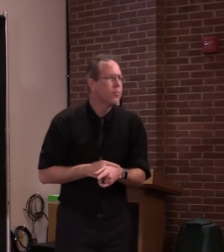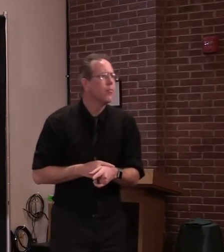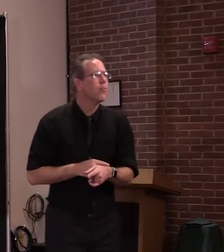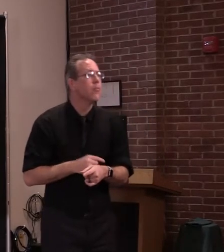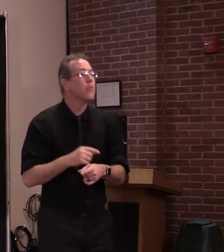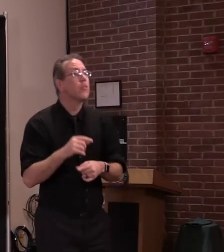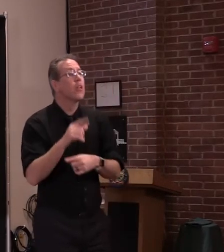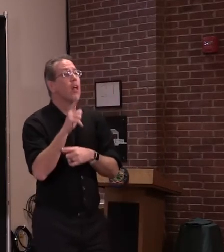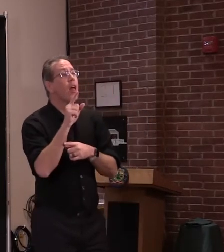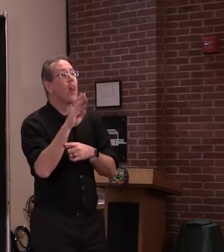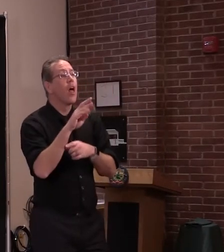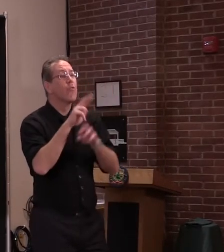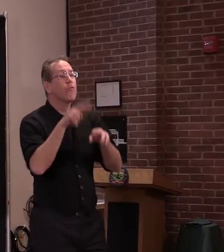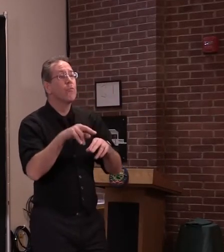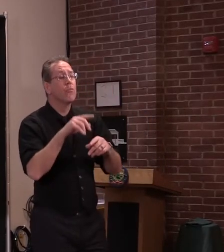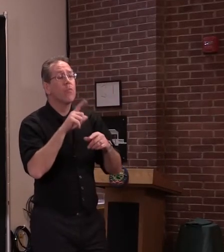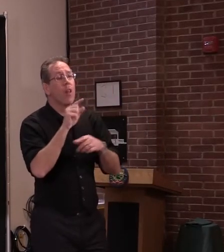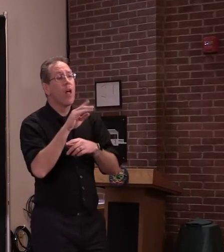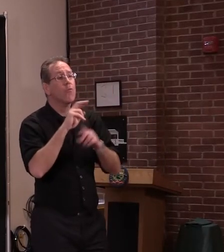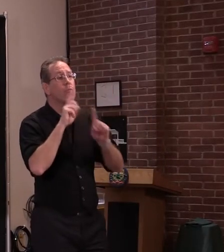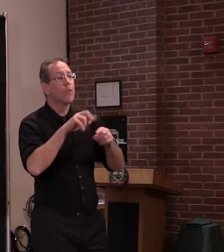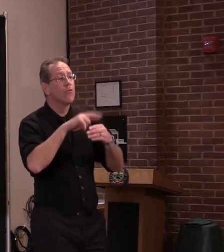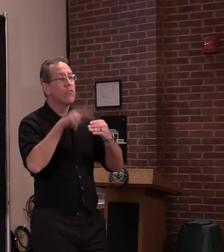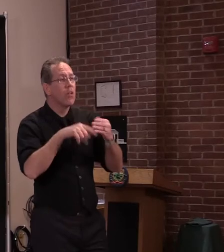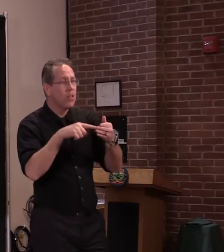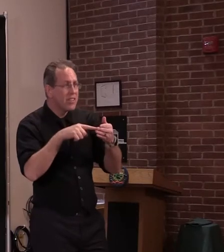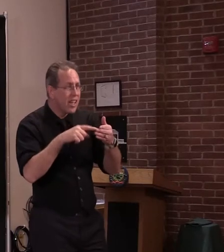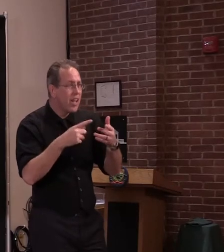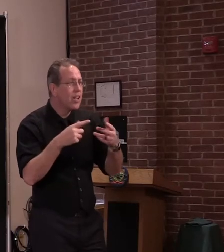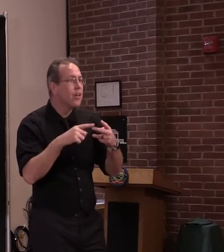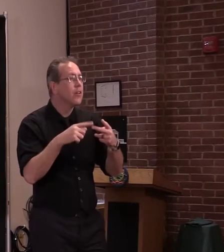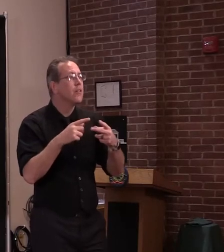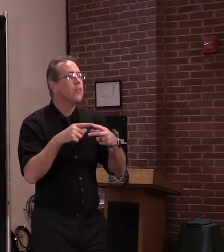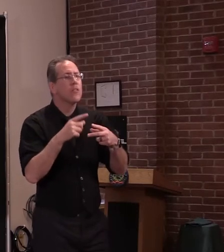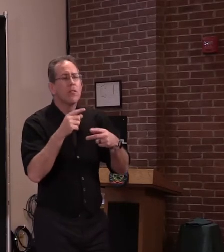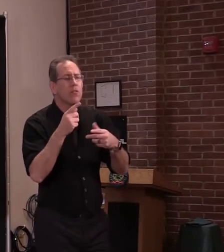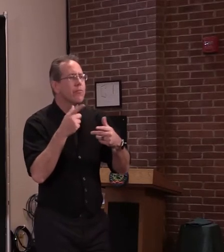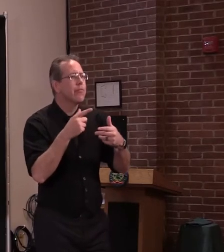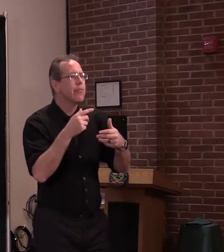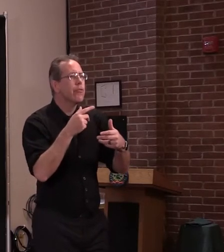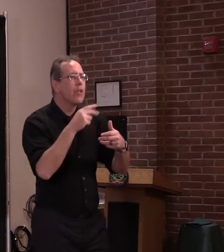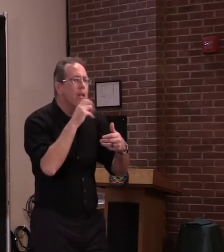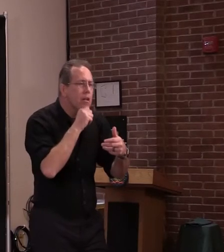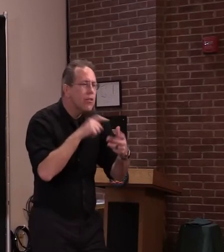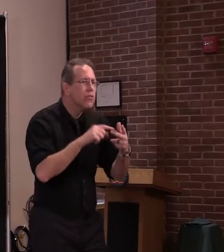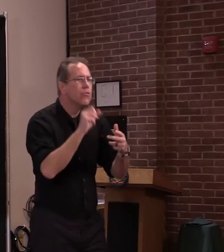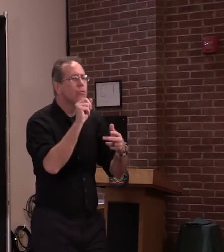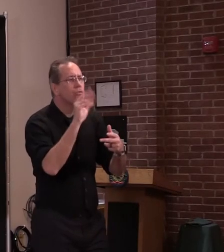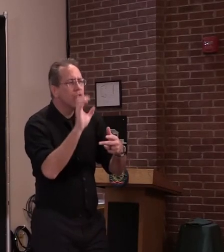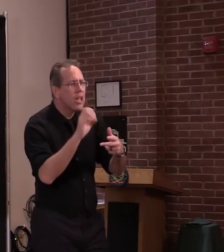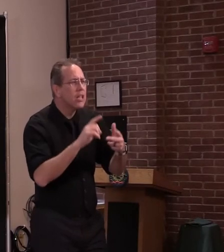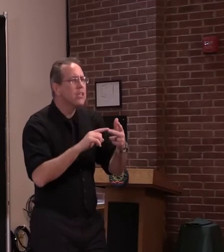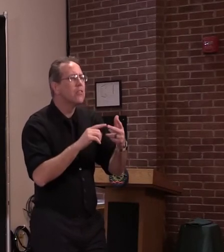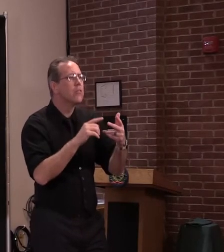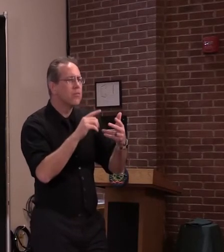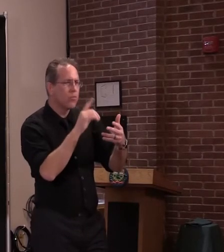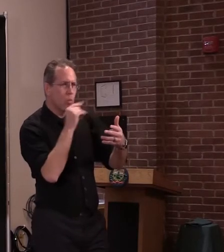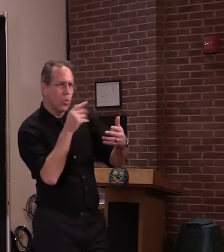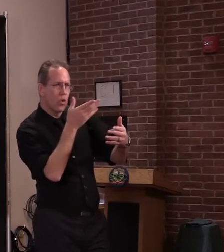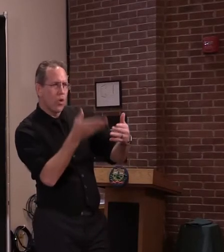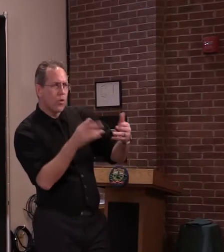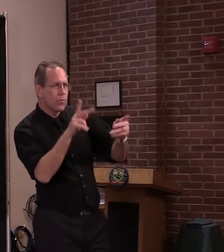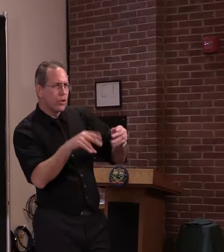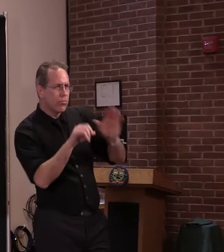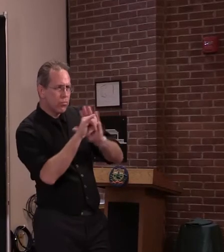someone's age and race and ethnicity and some other limited information, and we're able to use that information